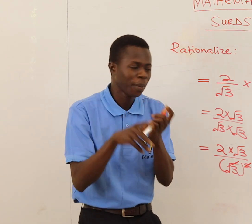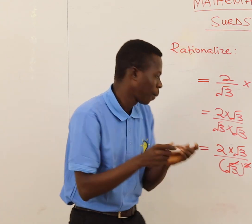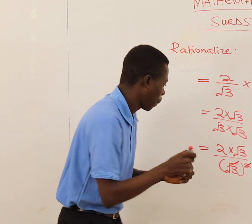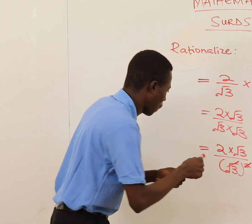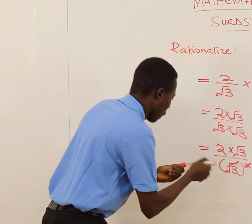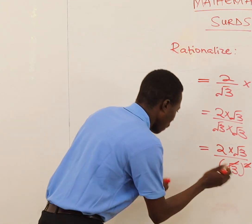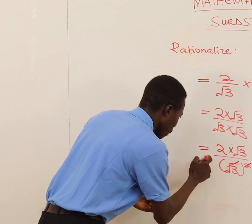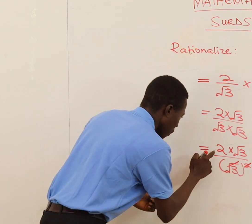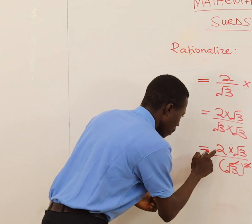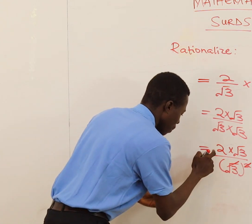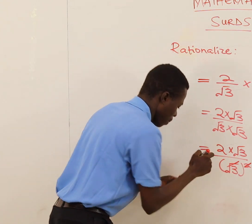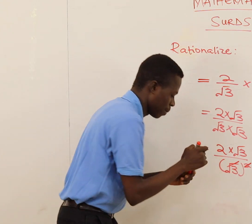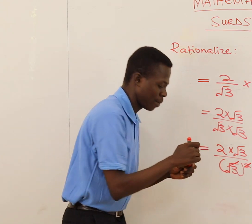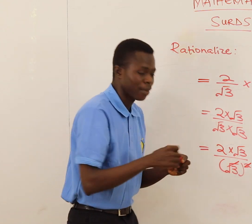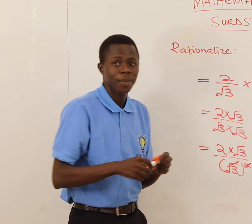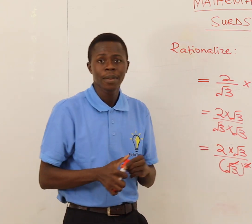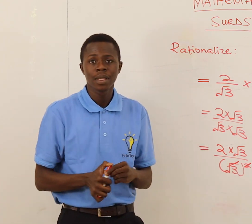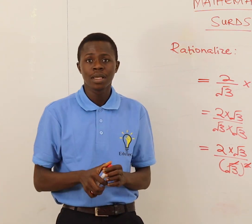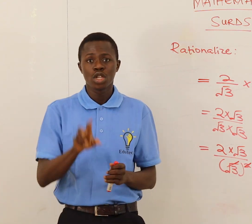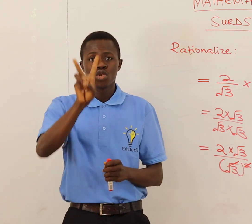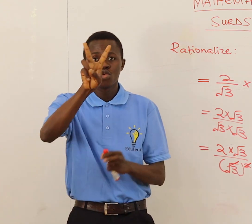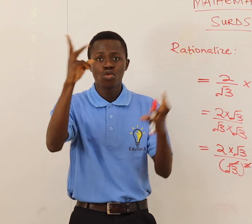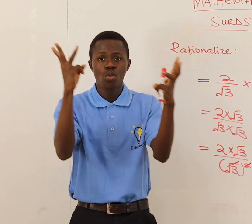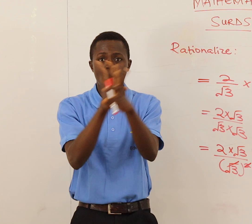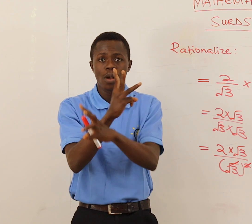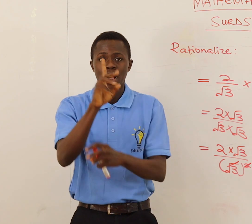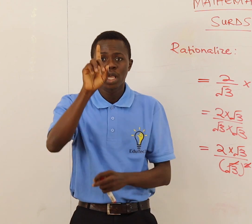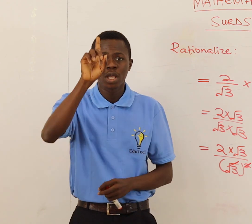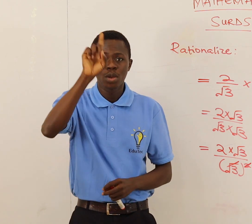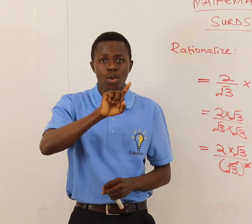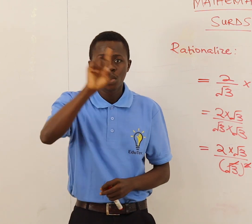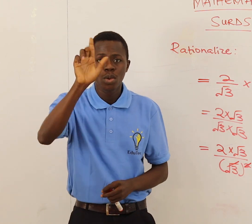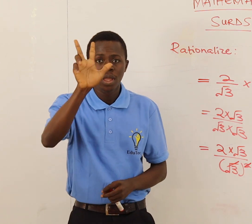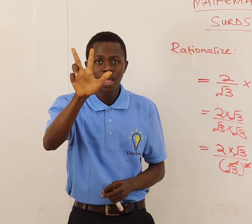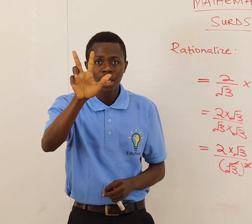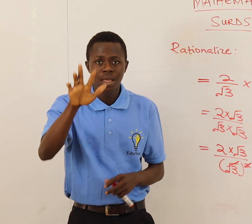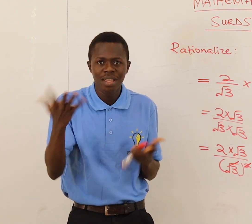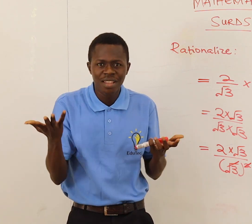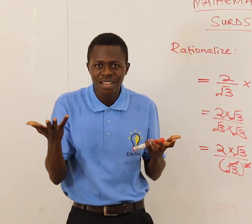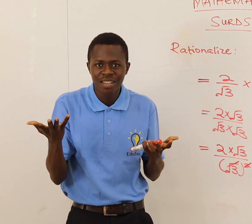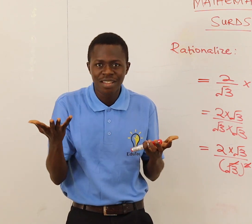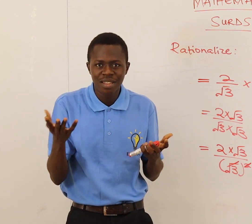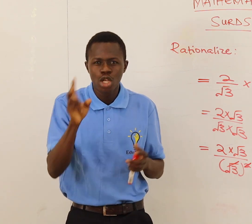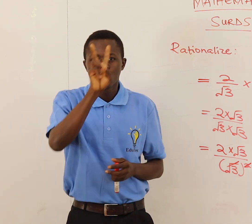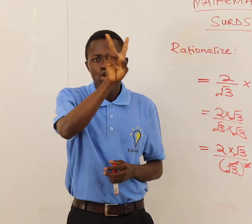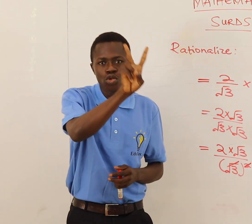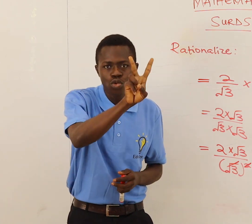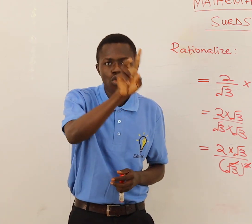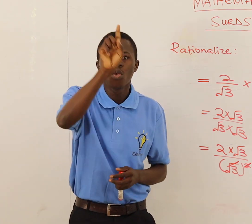root sign is cancelling out with the power 2. Now what do? We continue with our